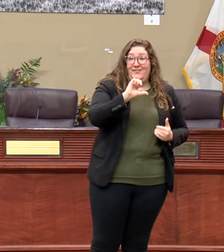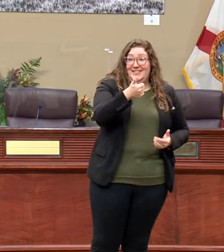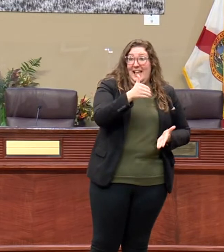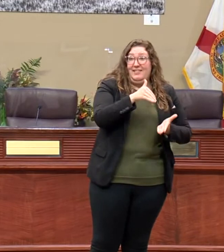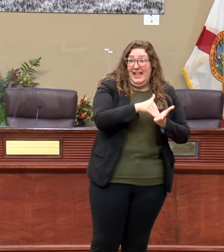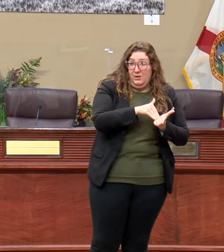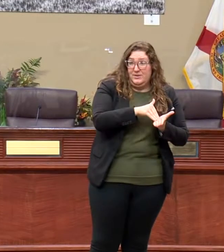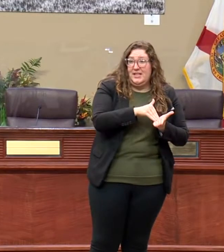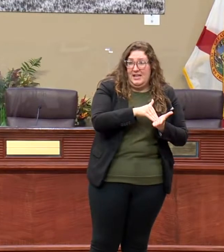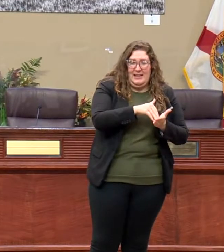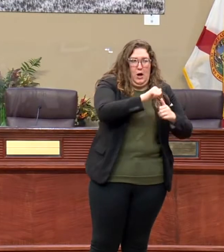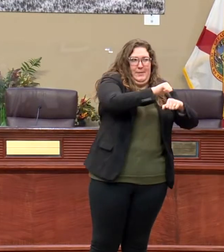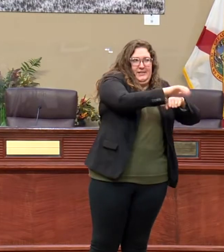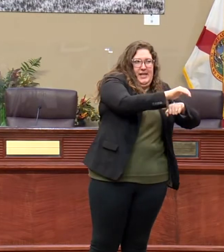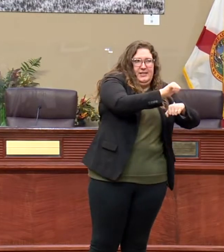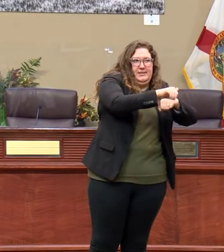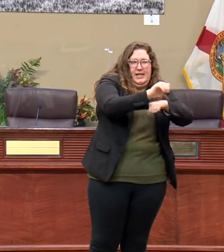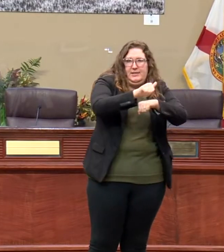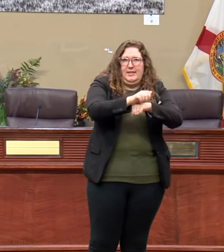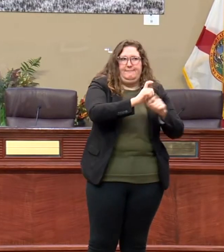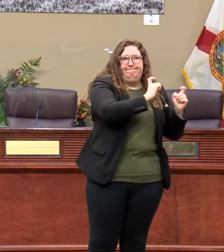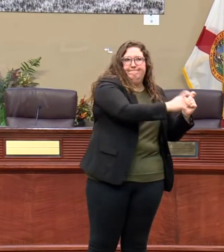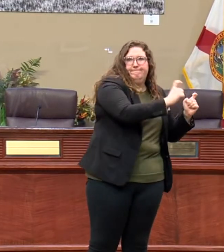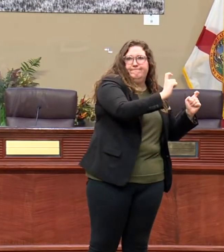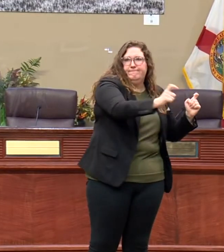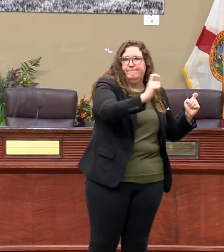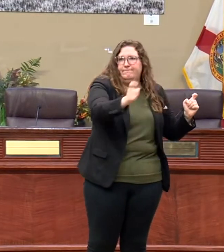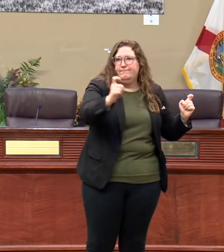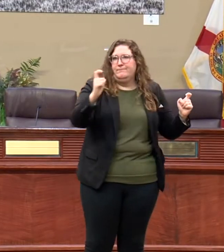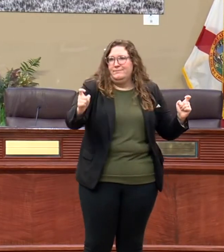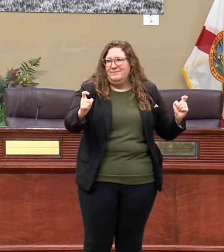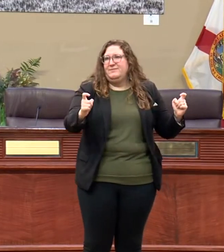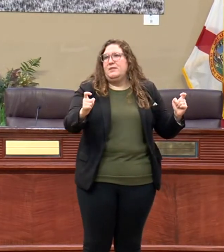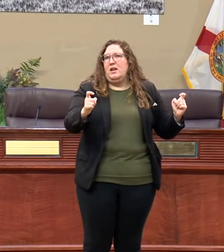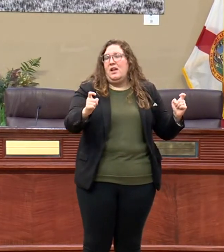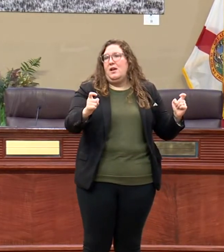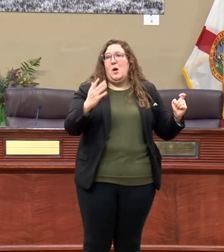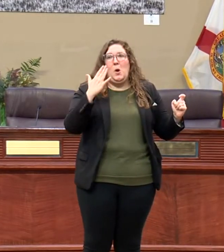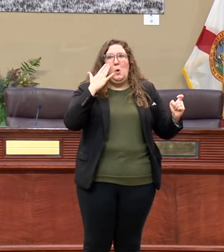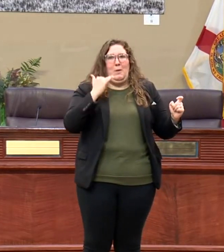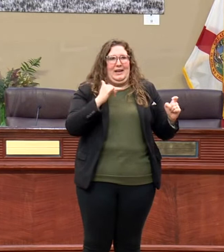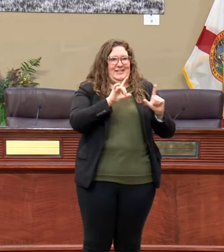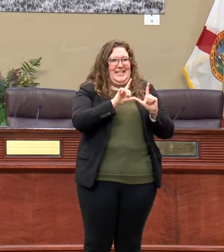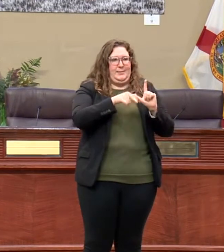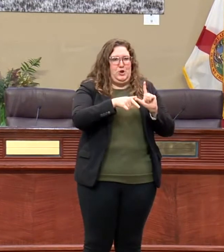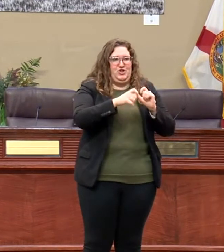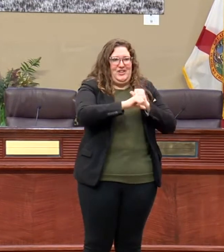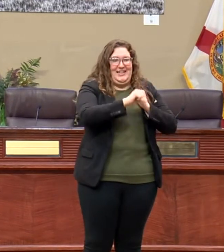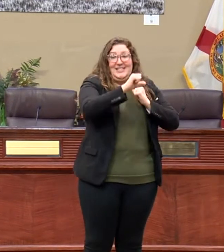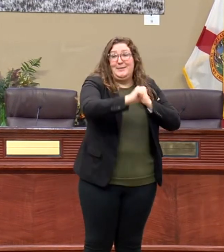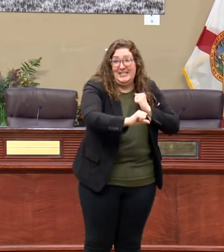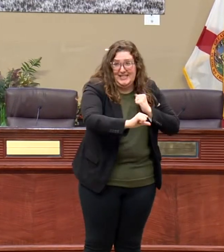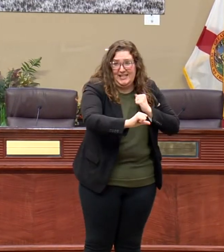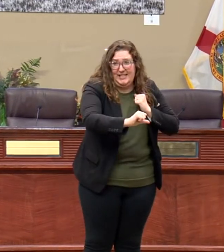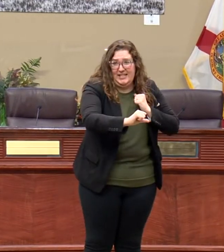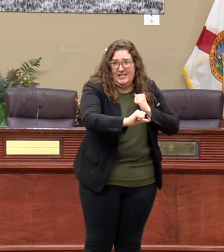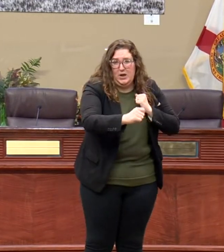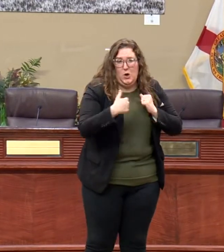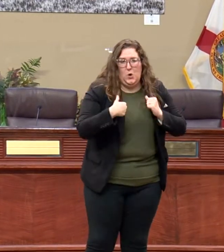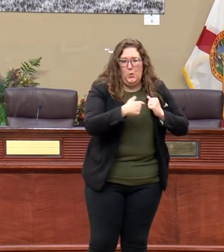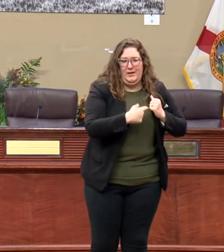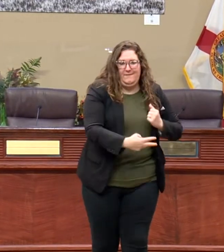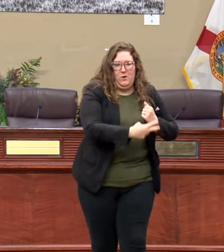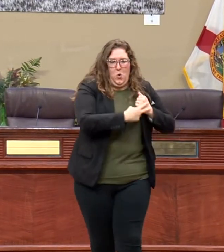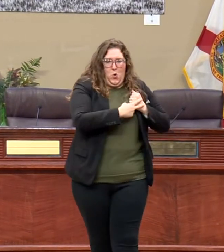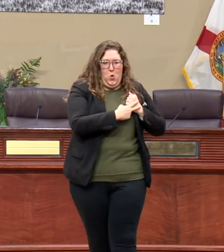being redeployed because the expiration date has been extended. We held on to those to wait for